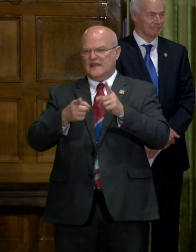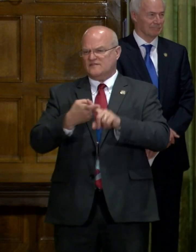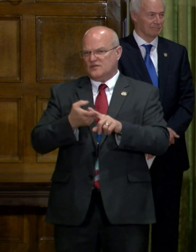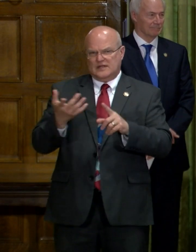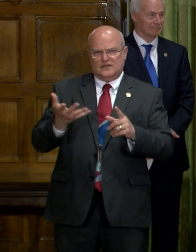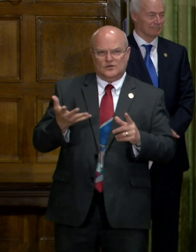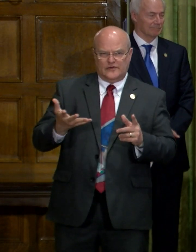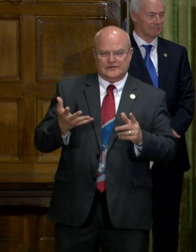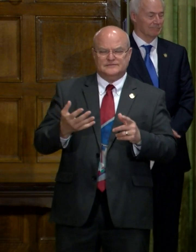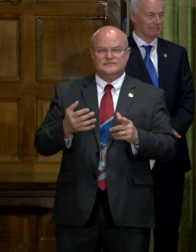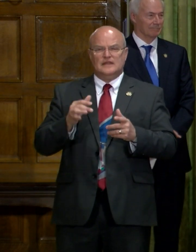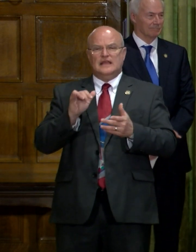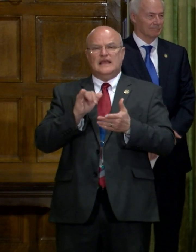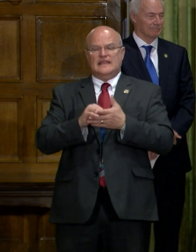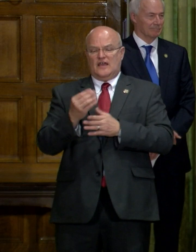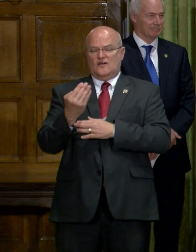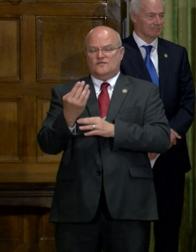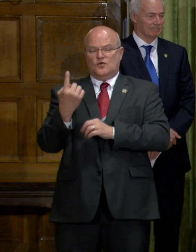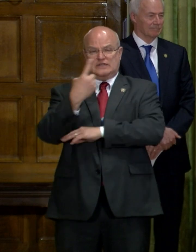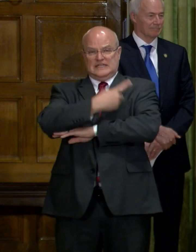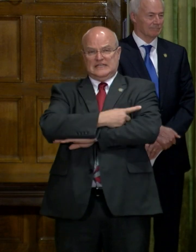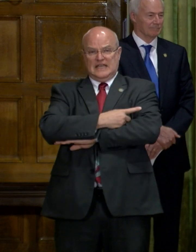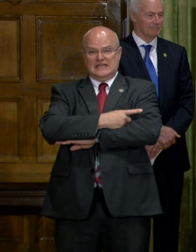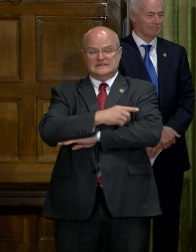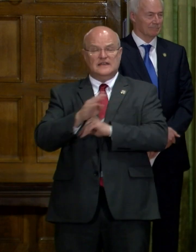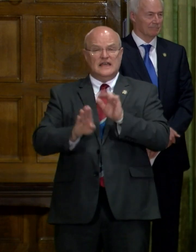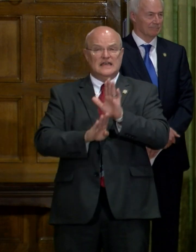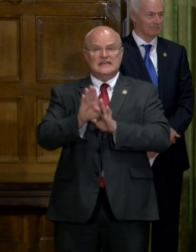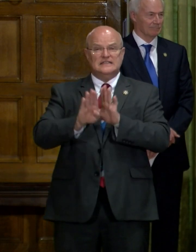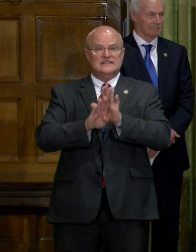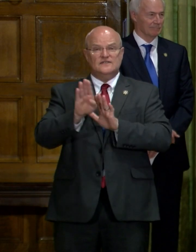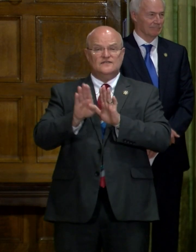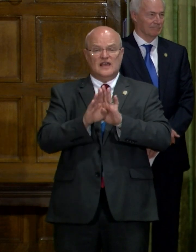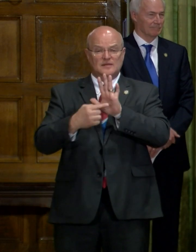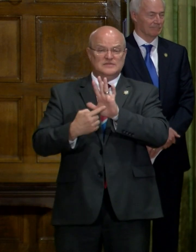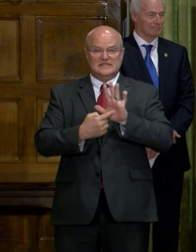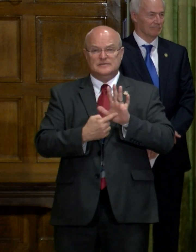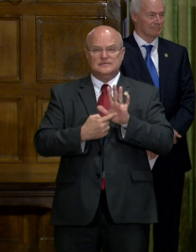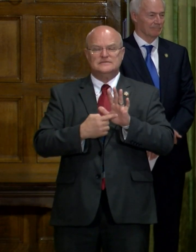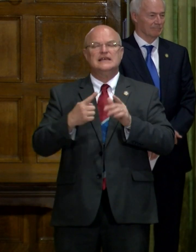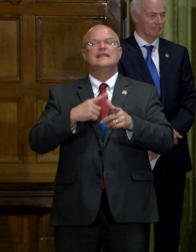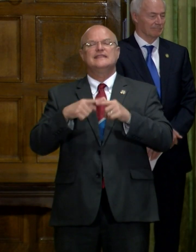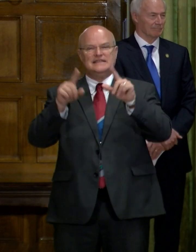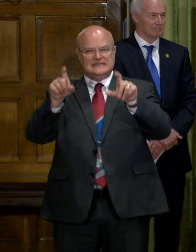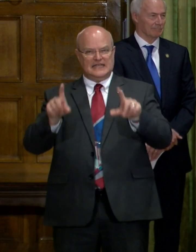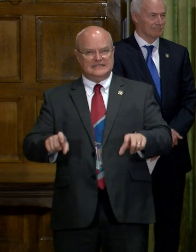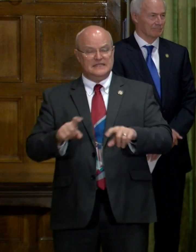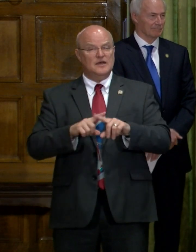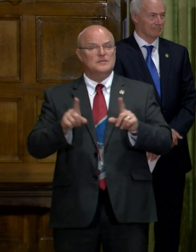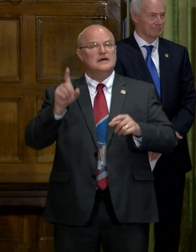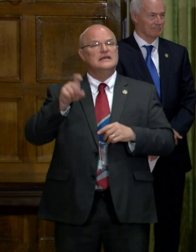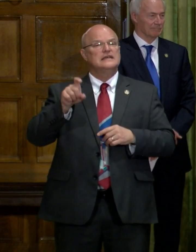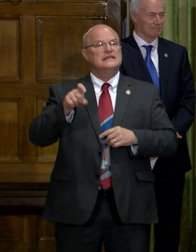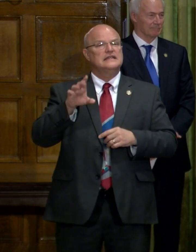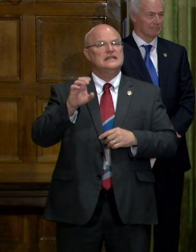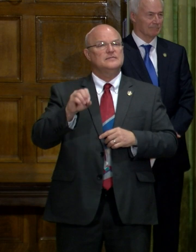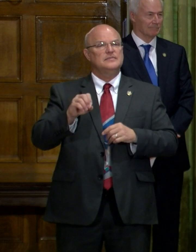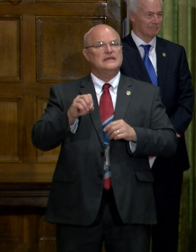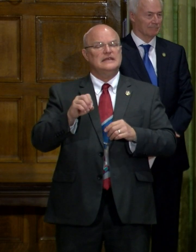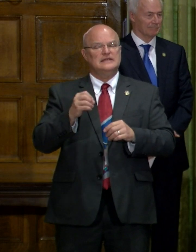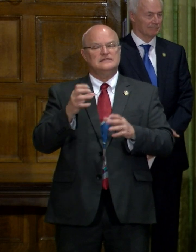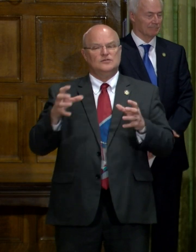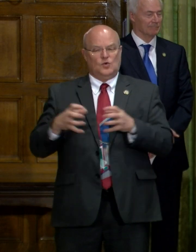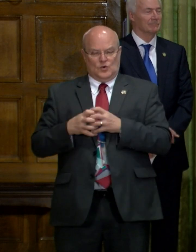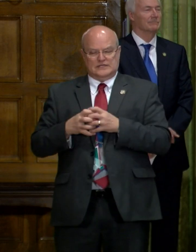or that family member. And again, 14 days. If they develop symptoms, they need to be tested. but they need to be out during